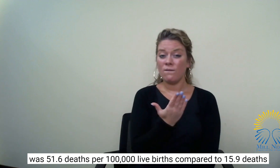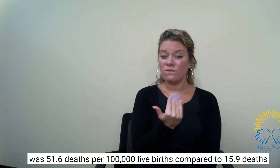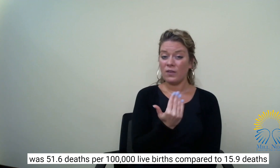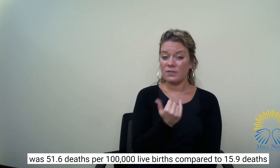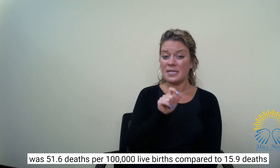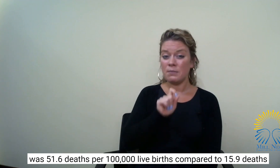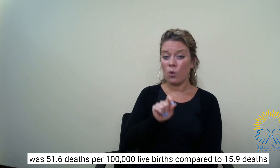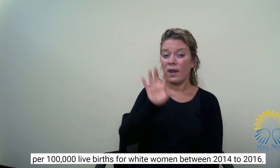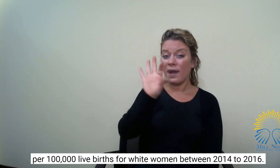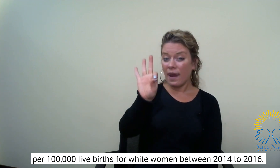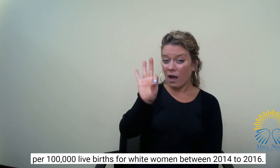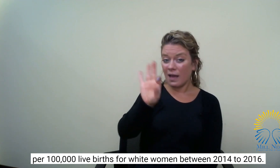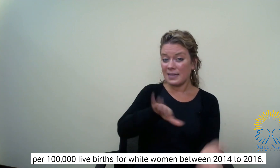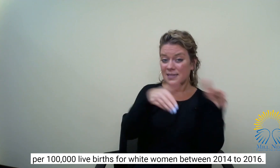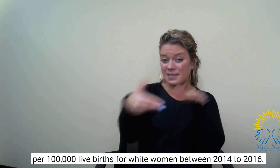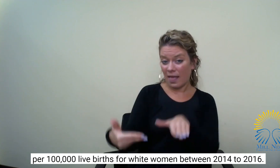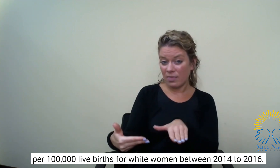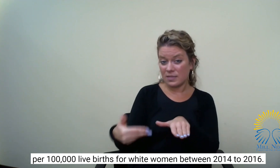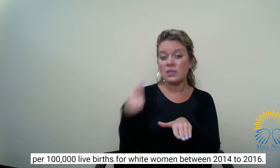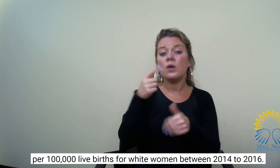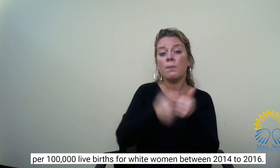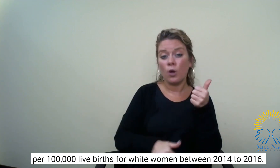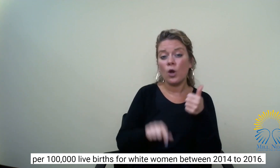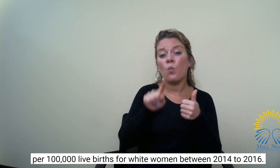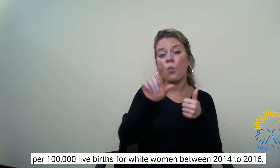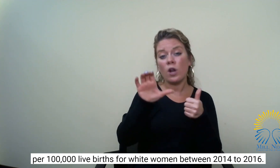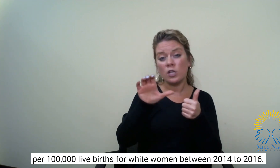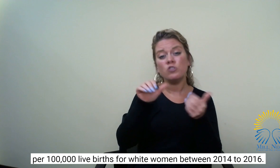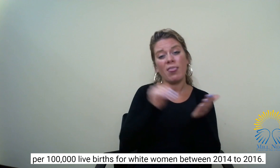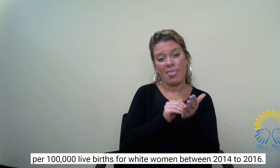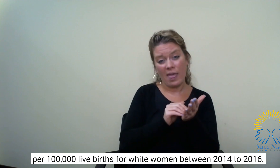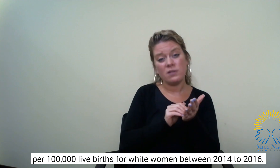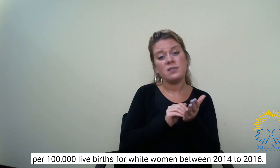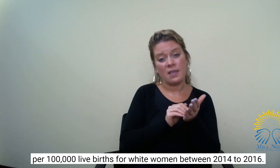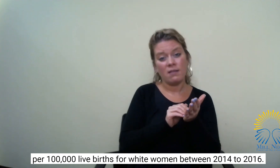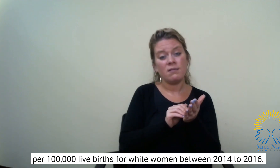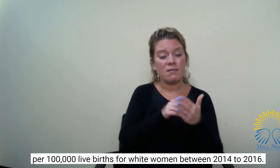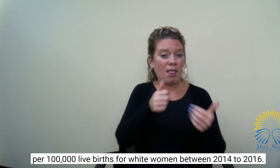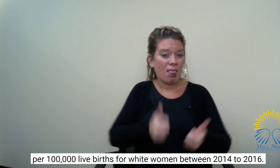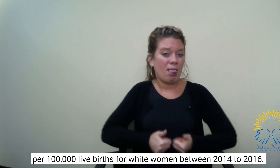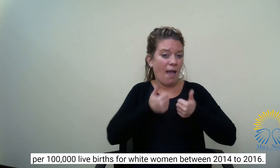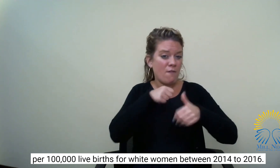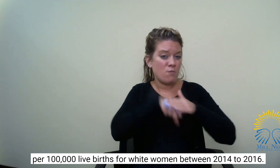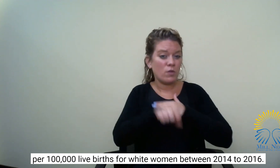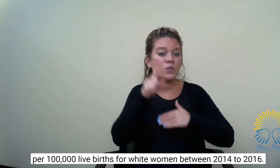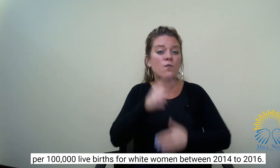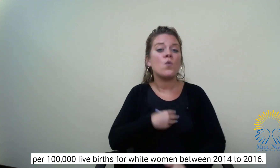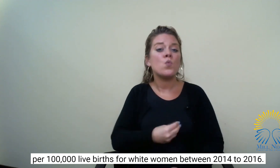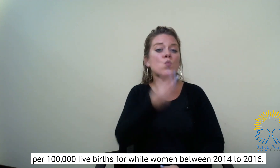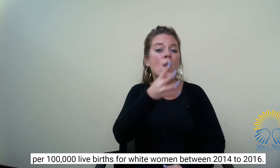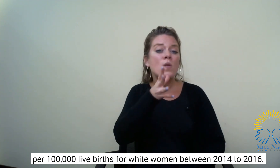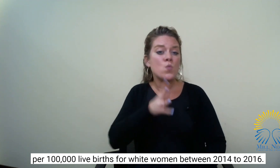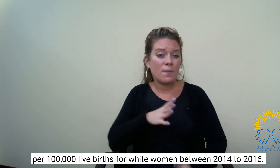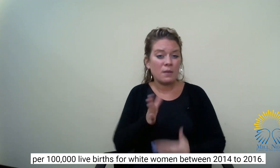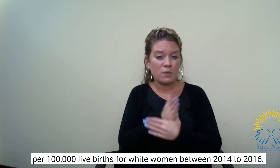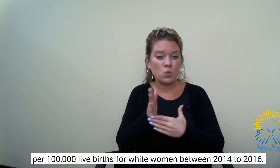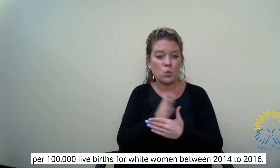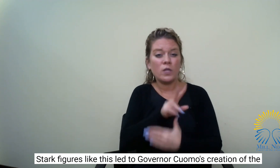15.9 deaths per 100,000 live births for white women between 2014 to 2016.